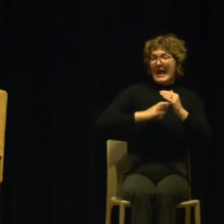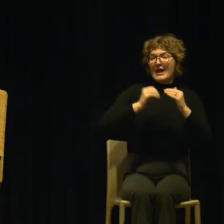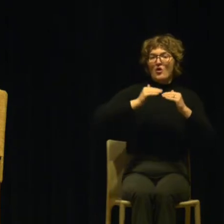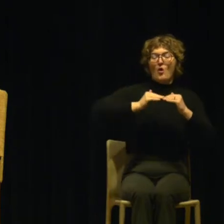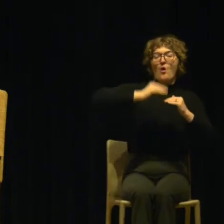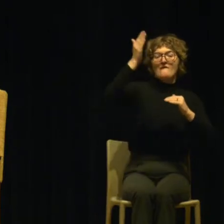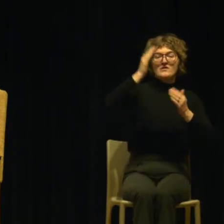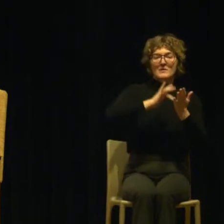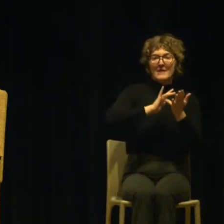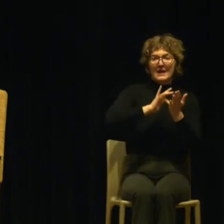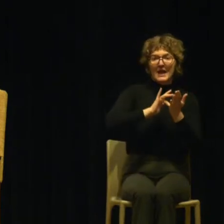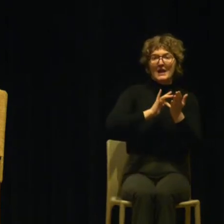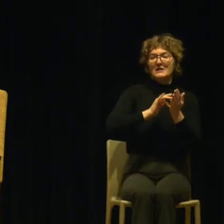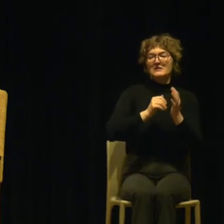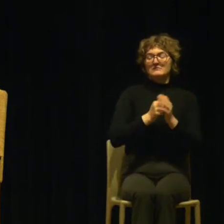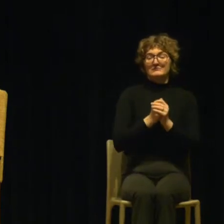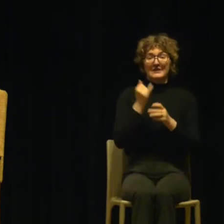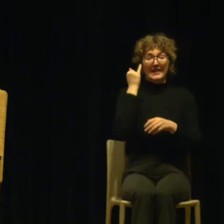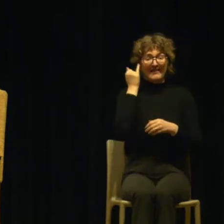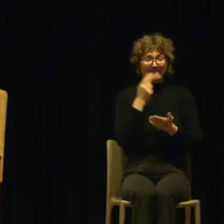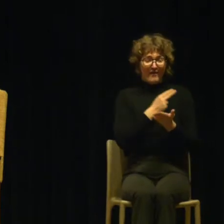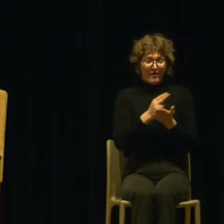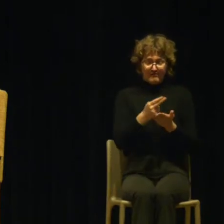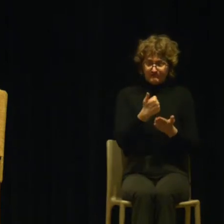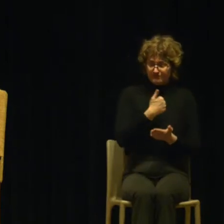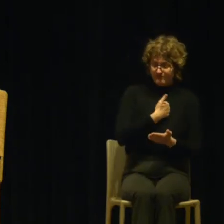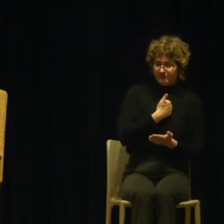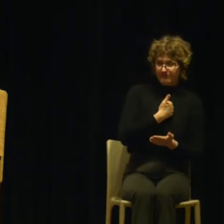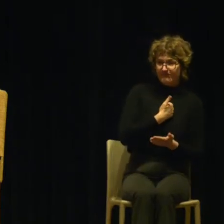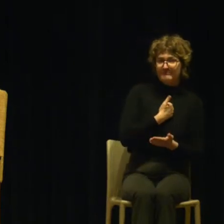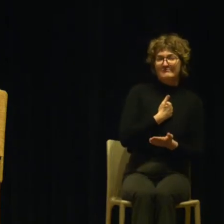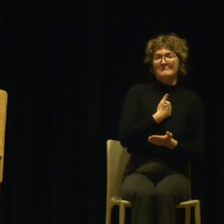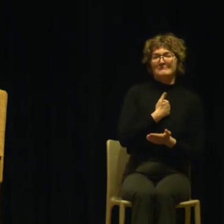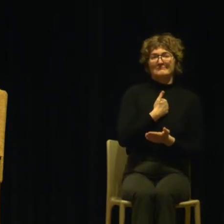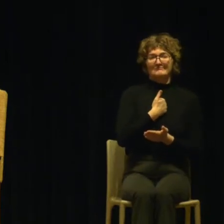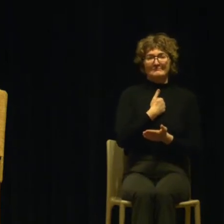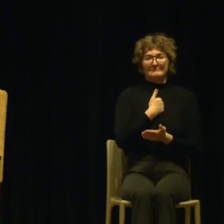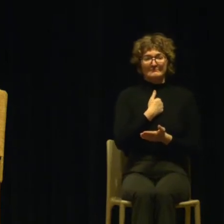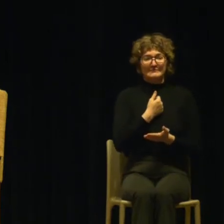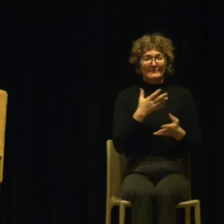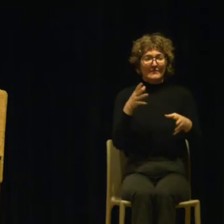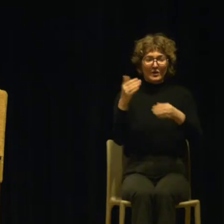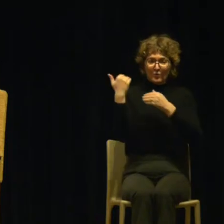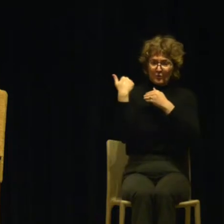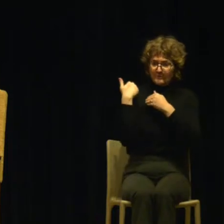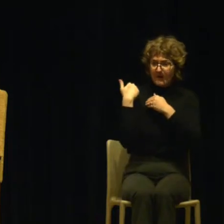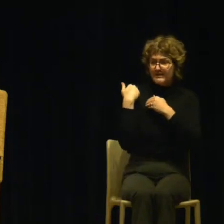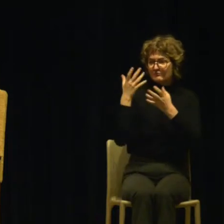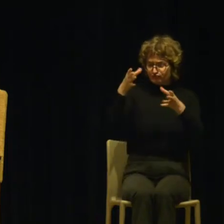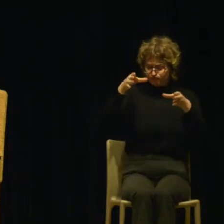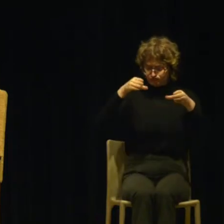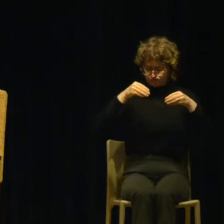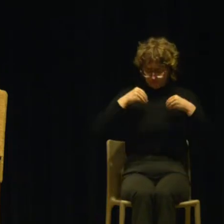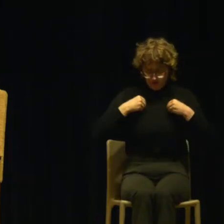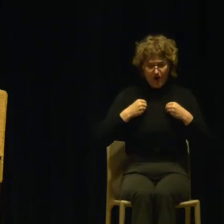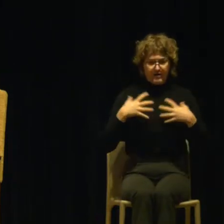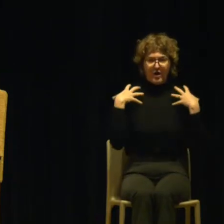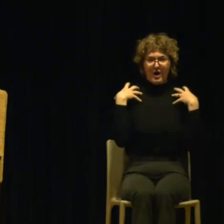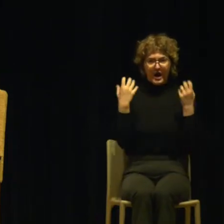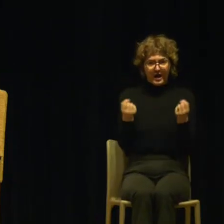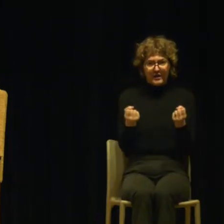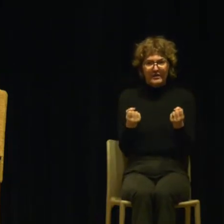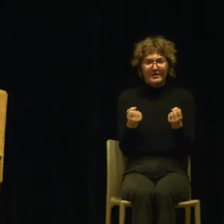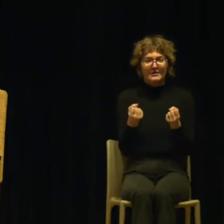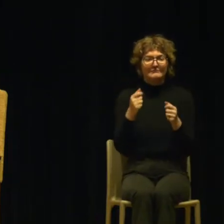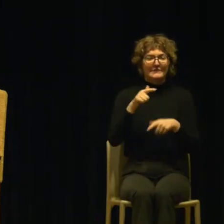over-medicated. If we are honest with ourselves, we also sometimes take matters into our own hands, which you were alluding to. I take it